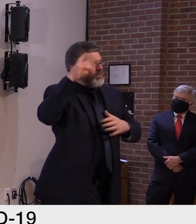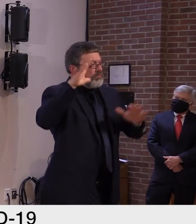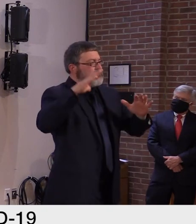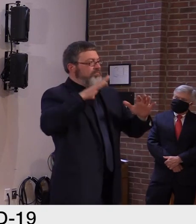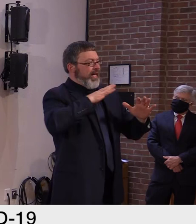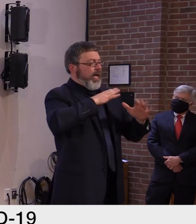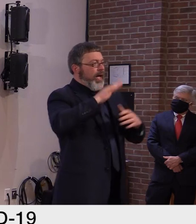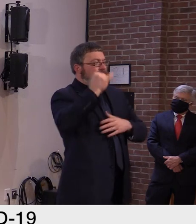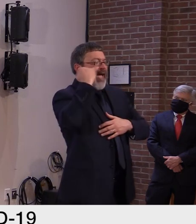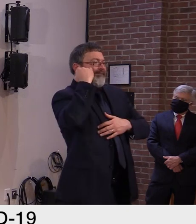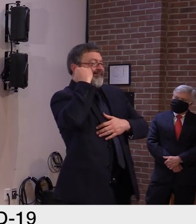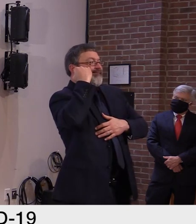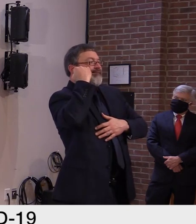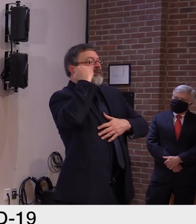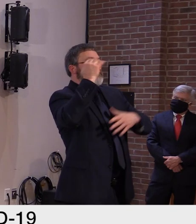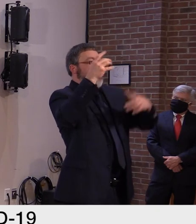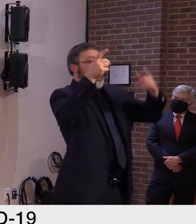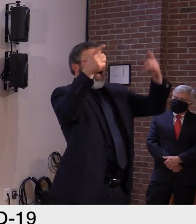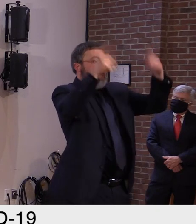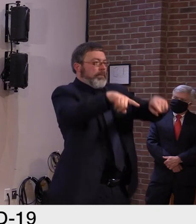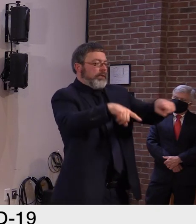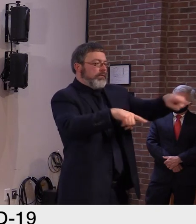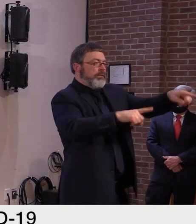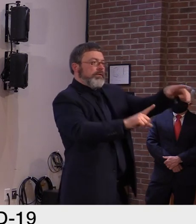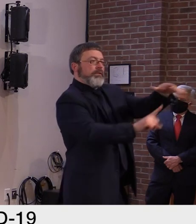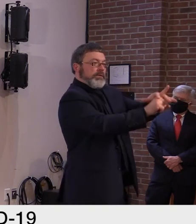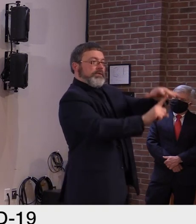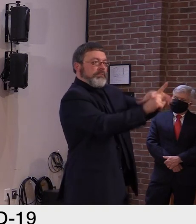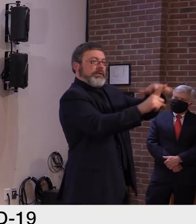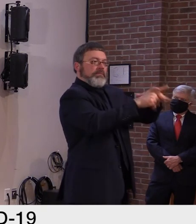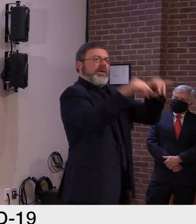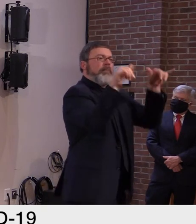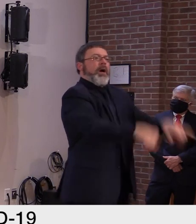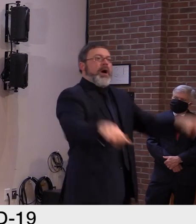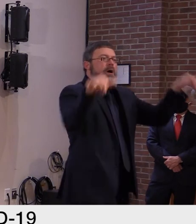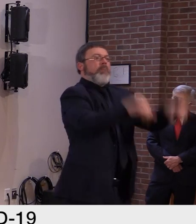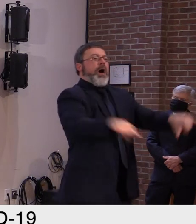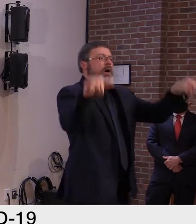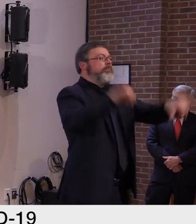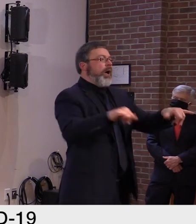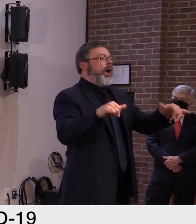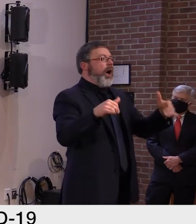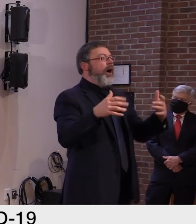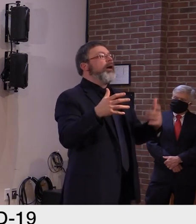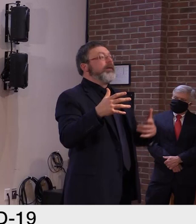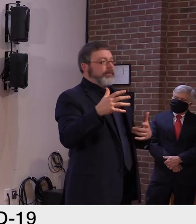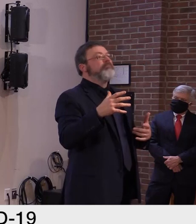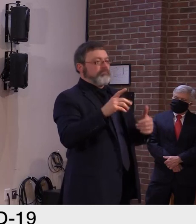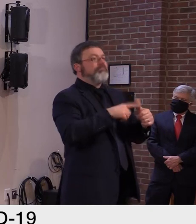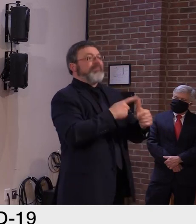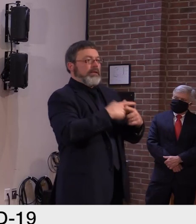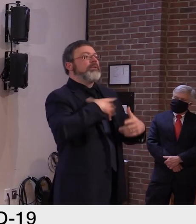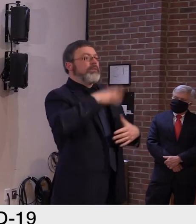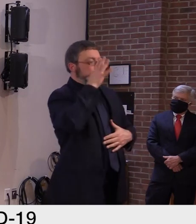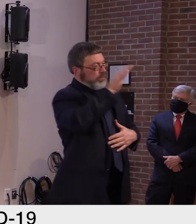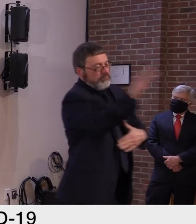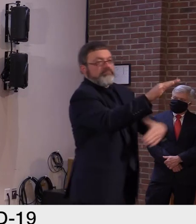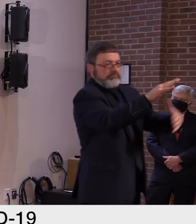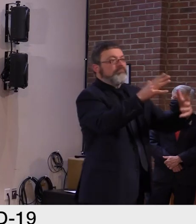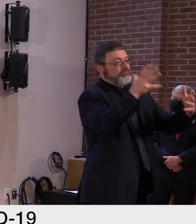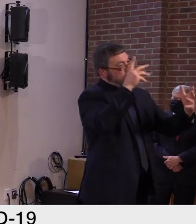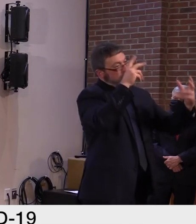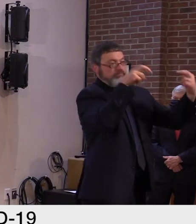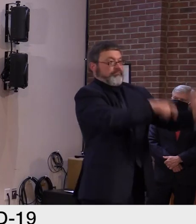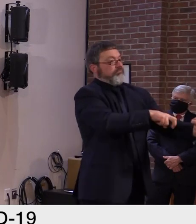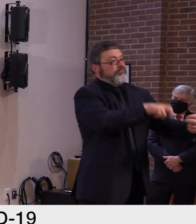can to make sure there's guidance and education that's involved, and we can always resort to something more